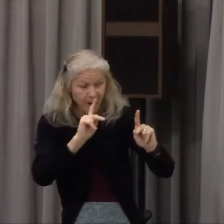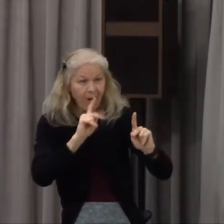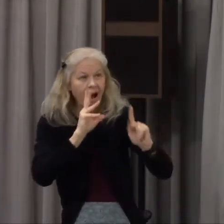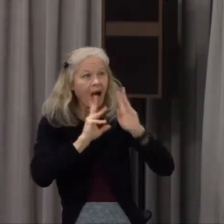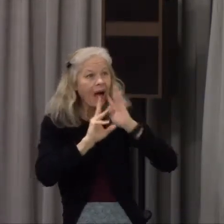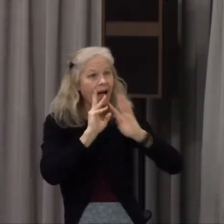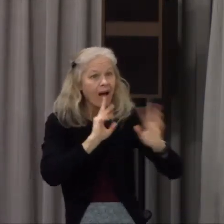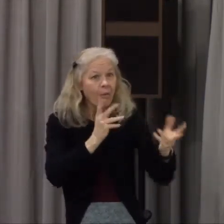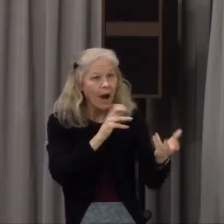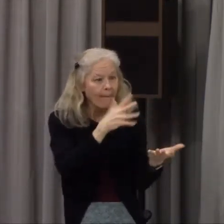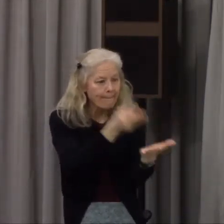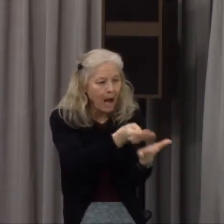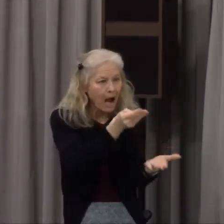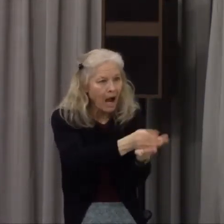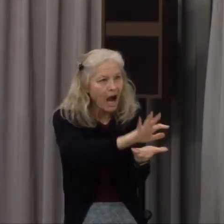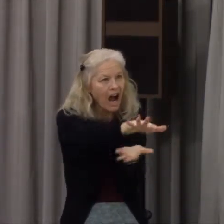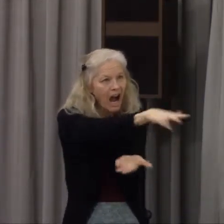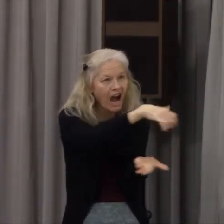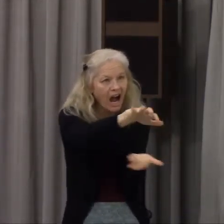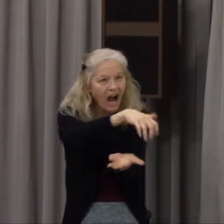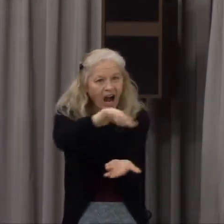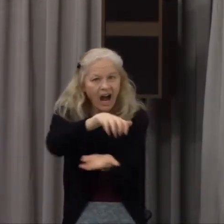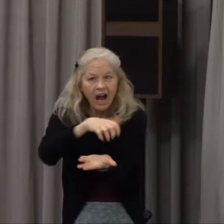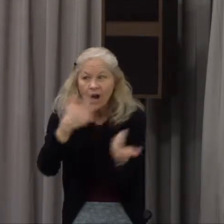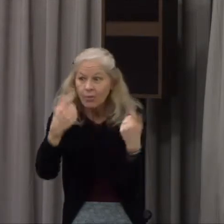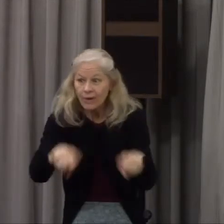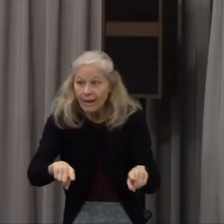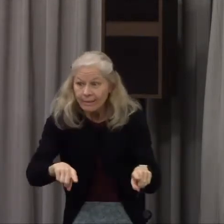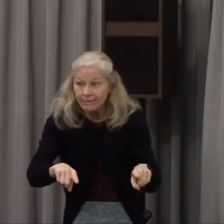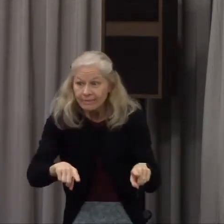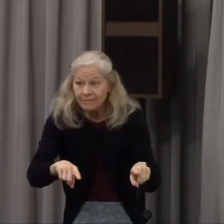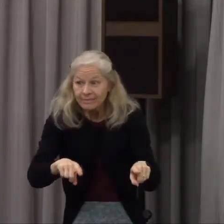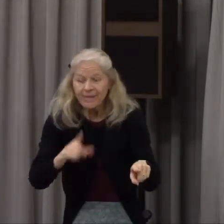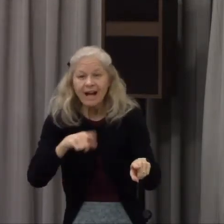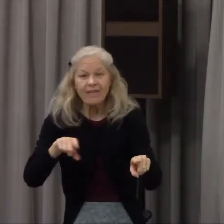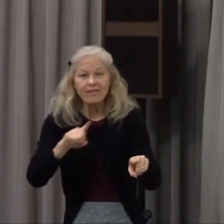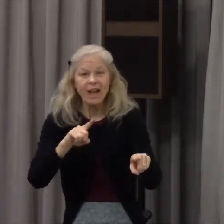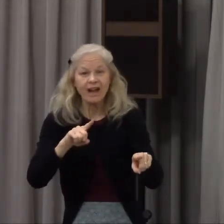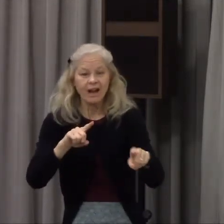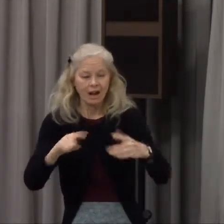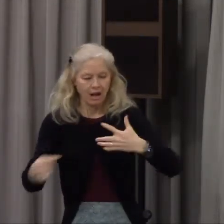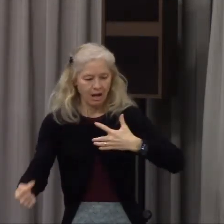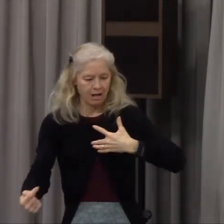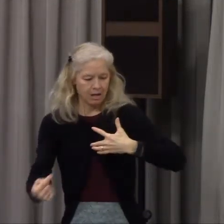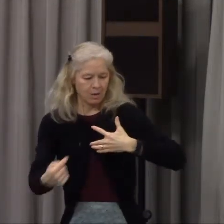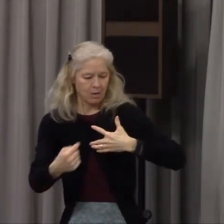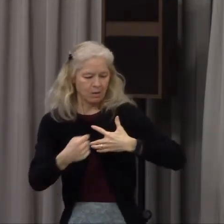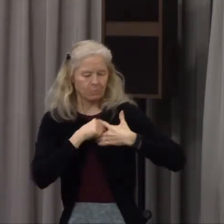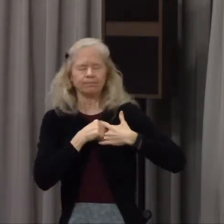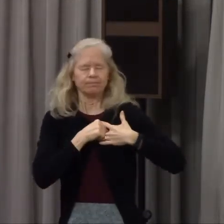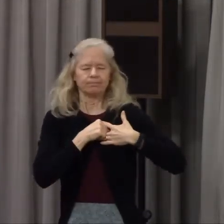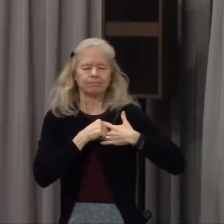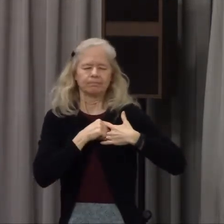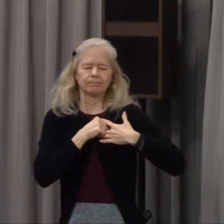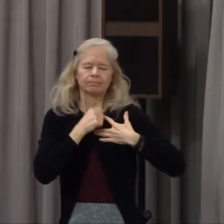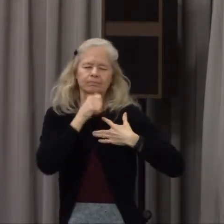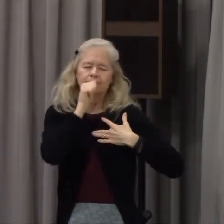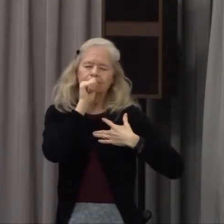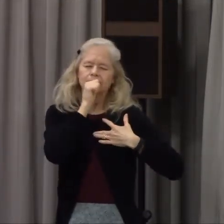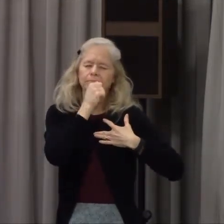You see, it's really a good thing when the Word of God pierces our heart and shows us our